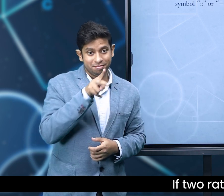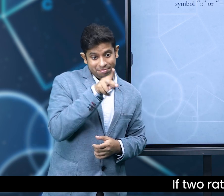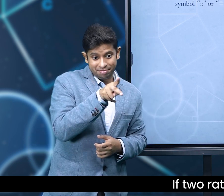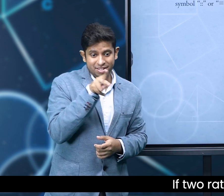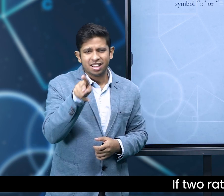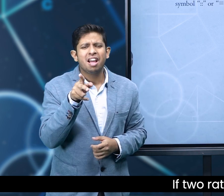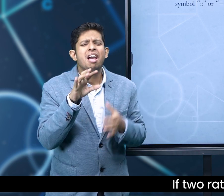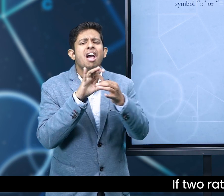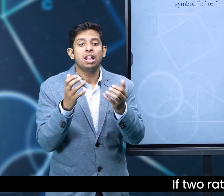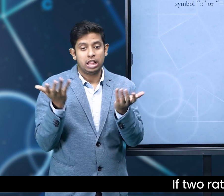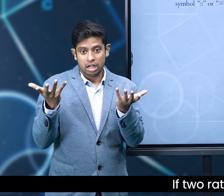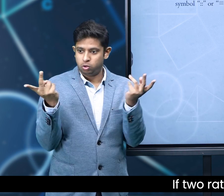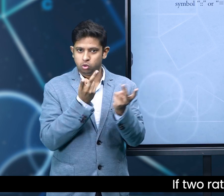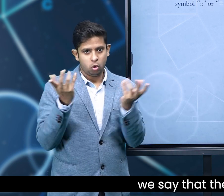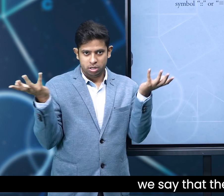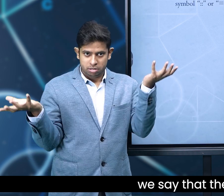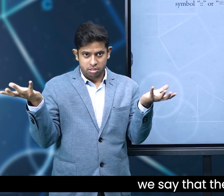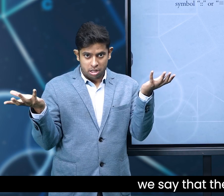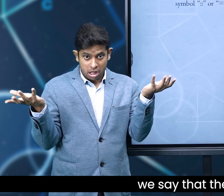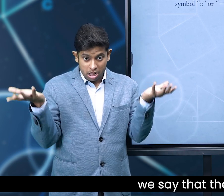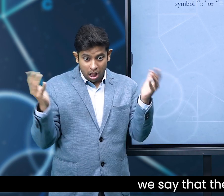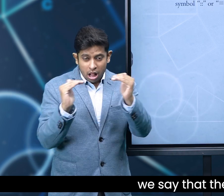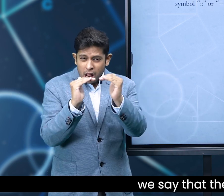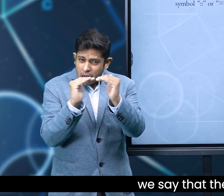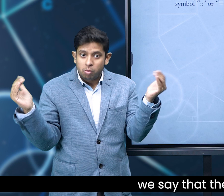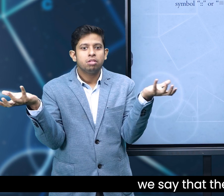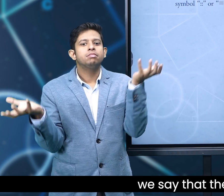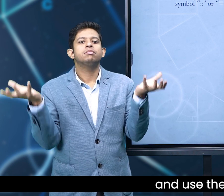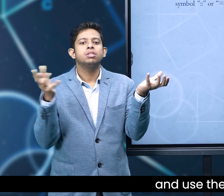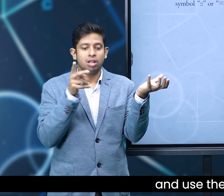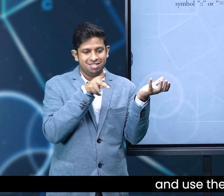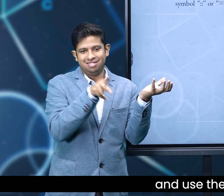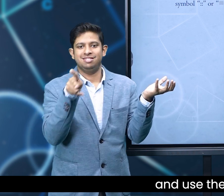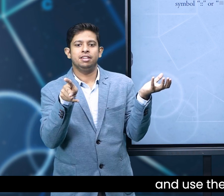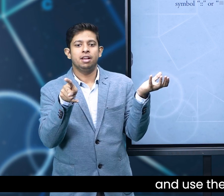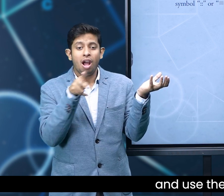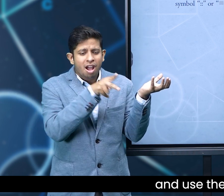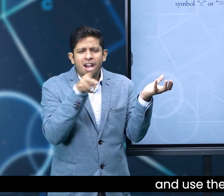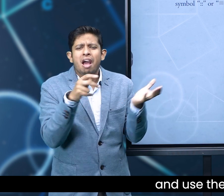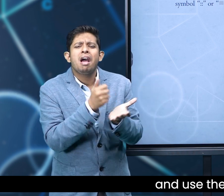If two ratios are equal, we say that they are in proportion and use the symbol